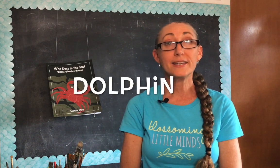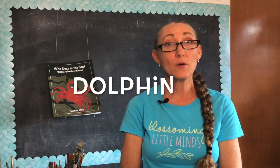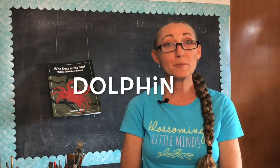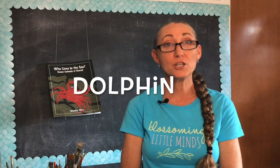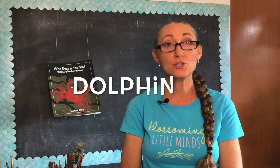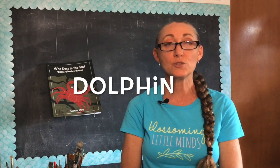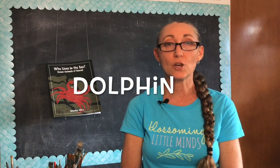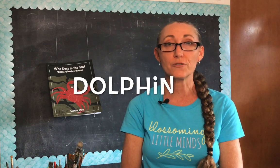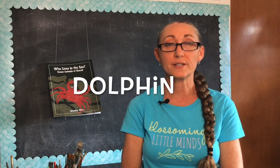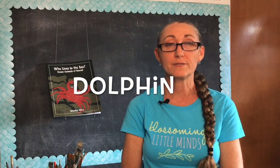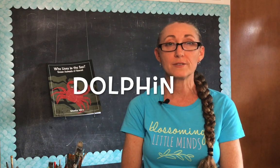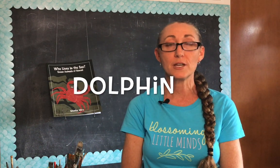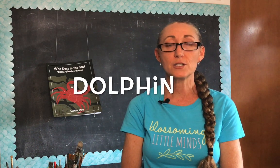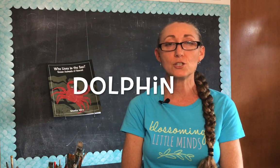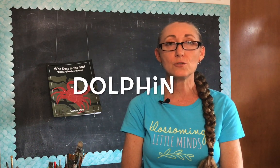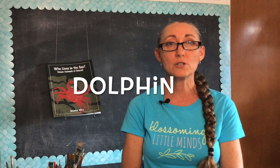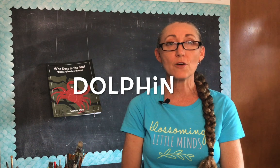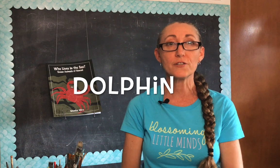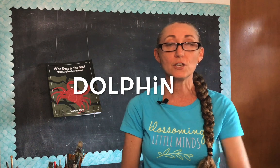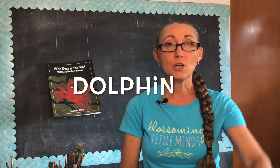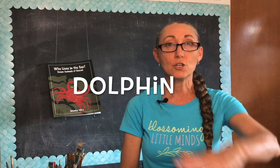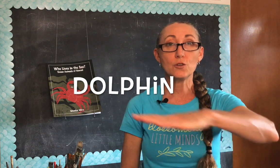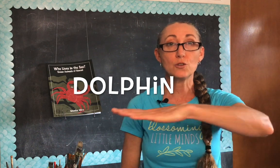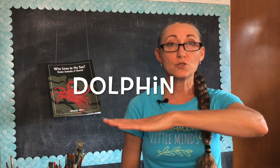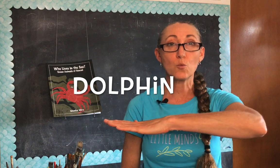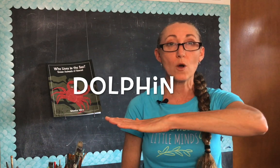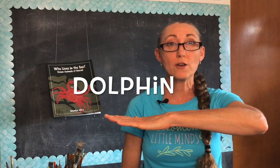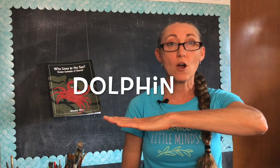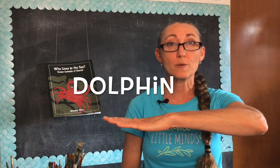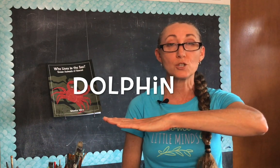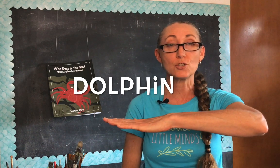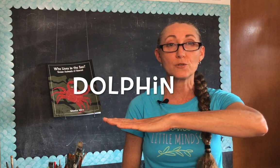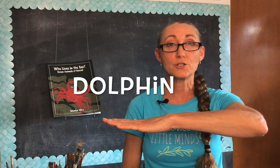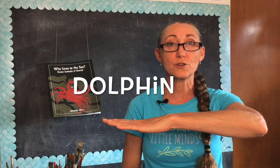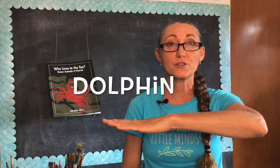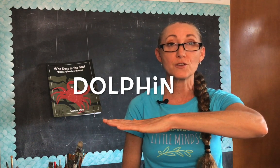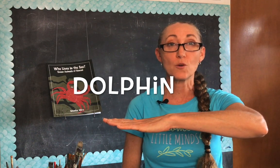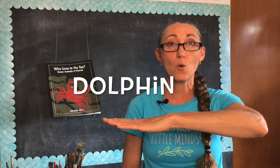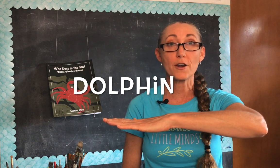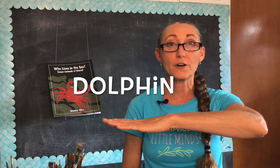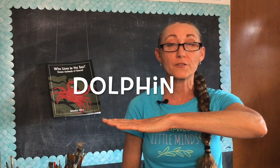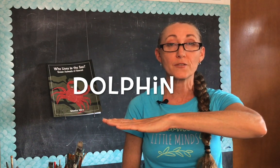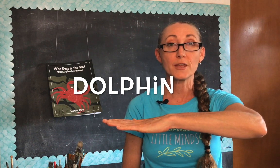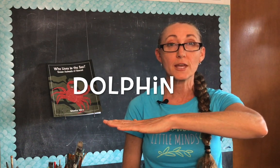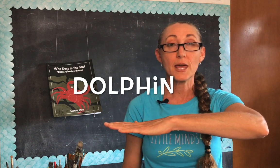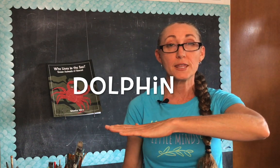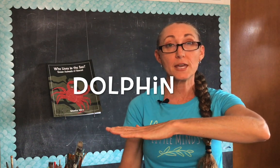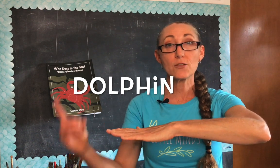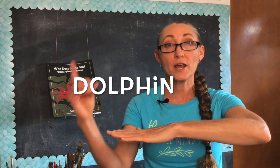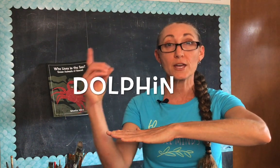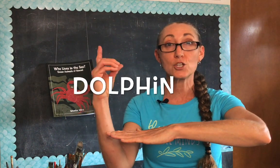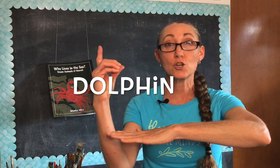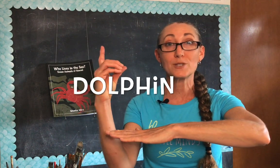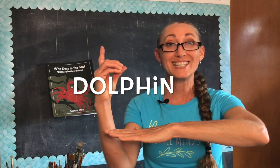Now I'm going to do dolphin. To do dolphin, you use one arm to show the surface of the water. The other hand shows a